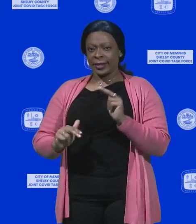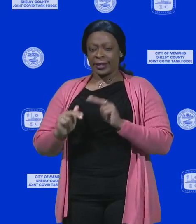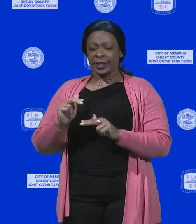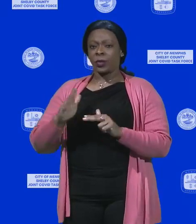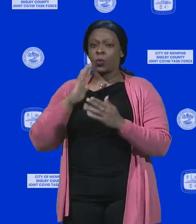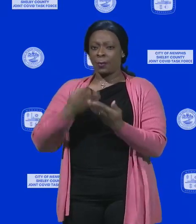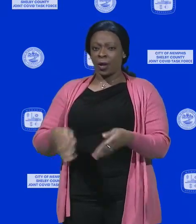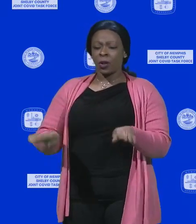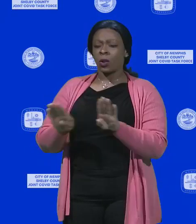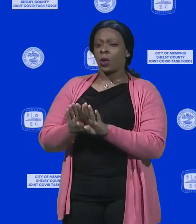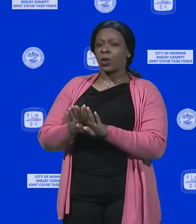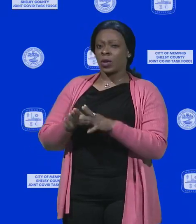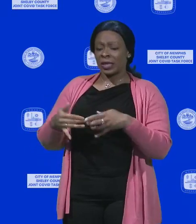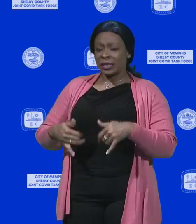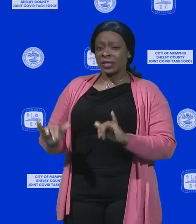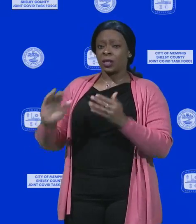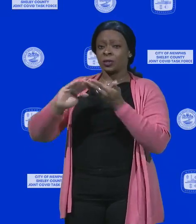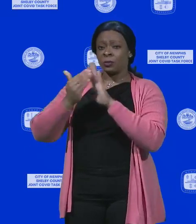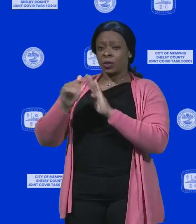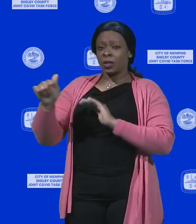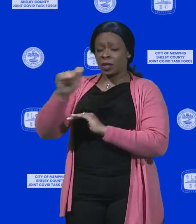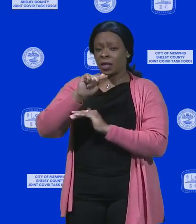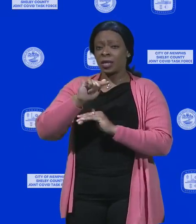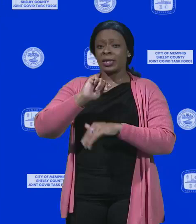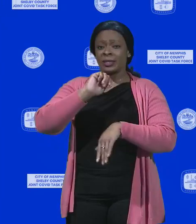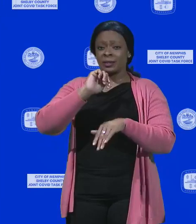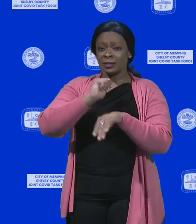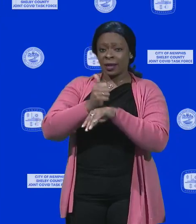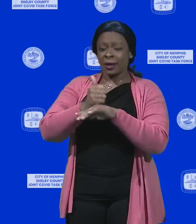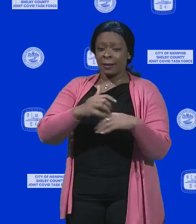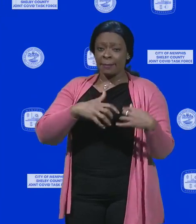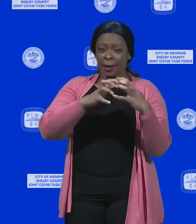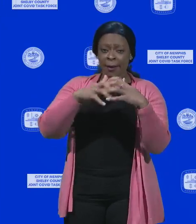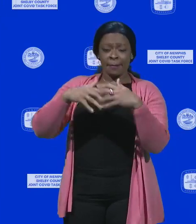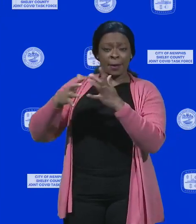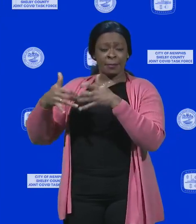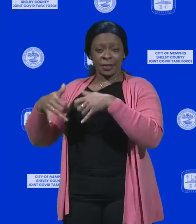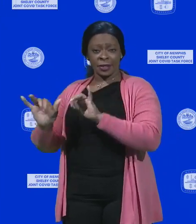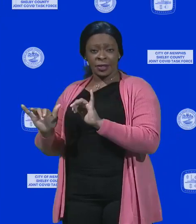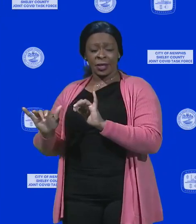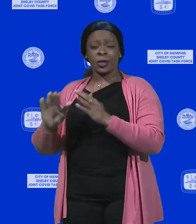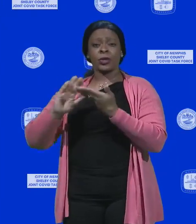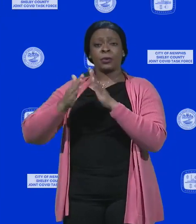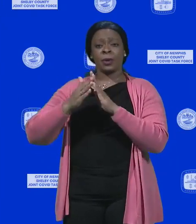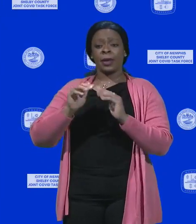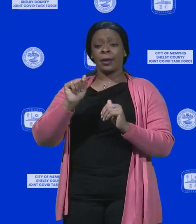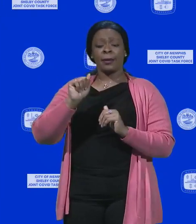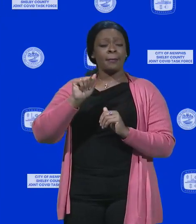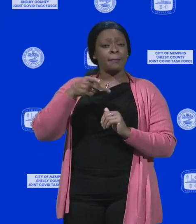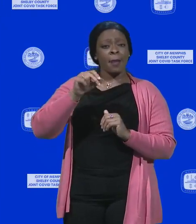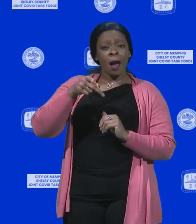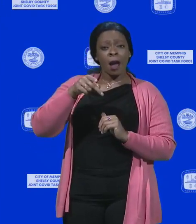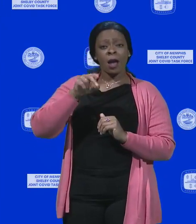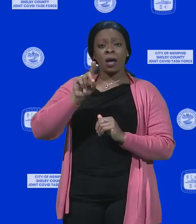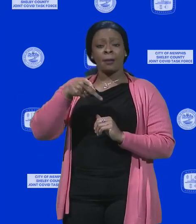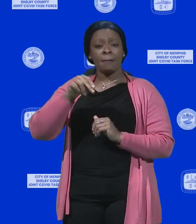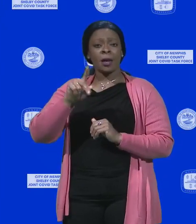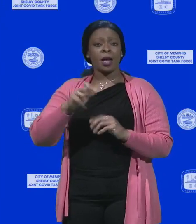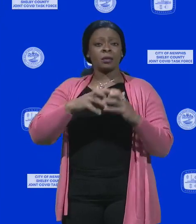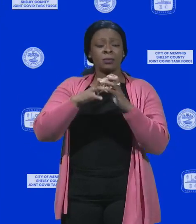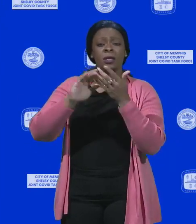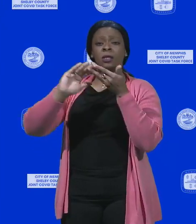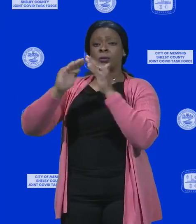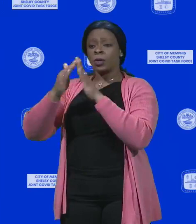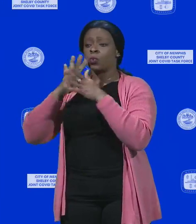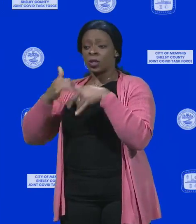be closed. So there'll still be community vaccination sites, or or community pop-ups? Will the city be involved in the vaccination effort